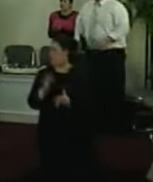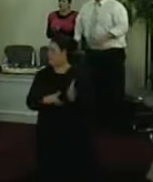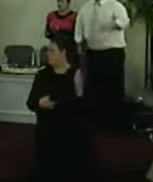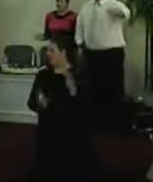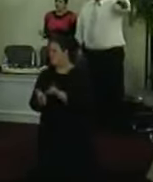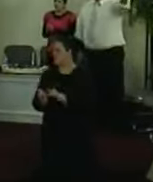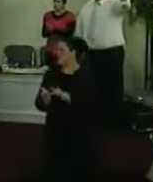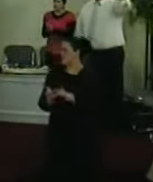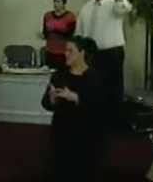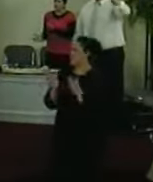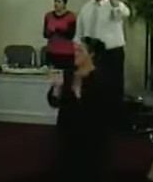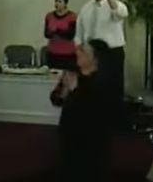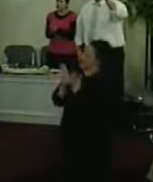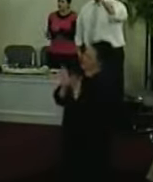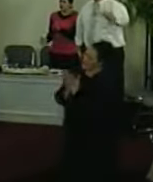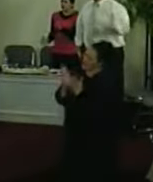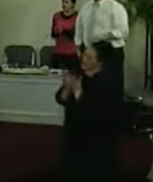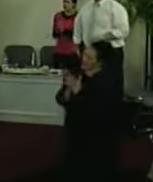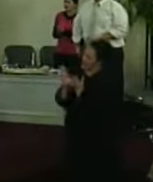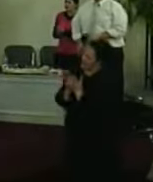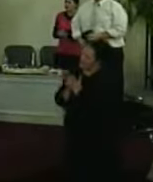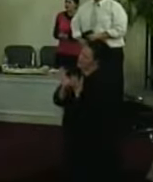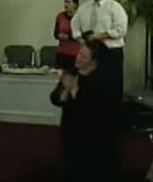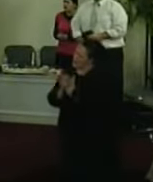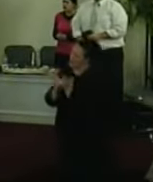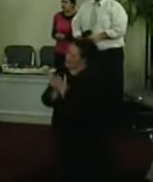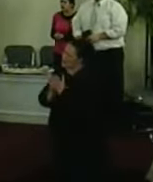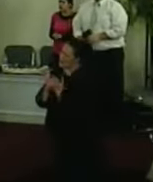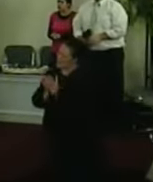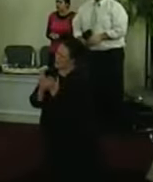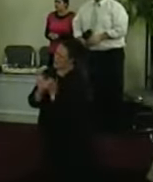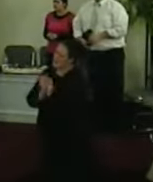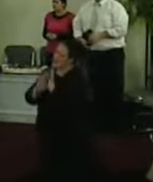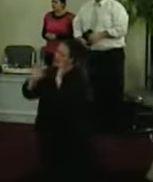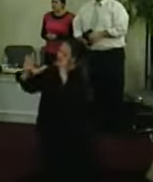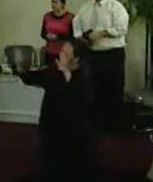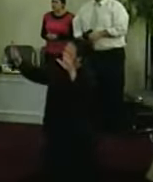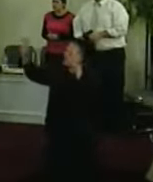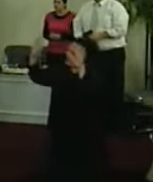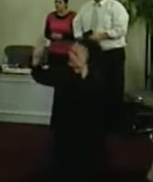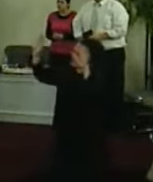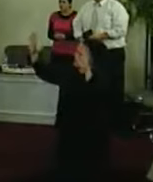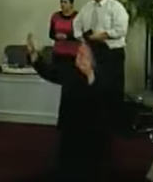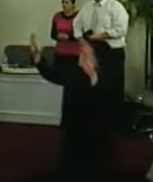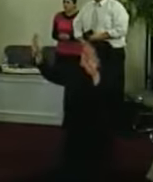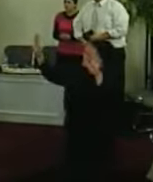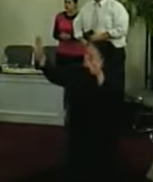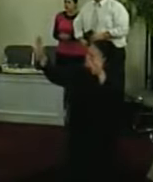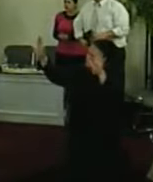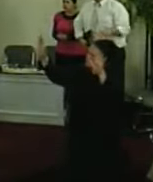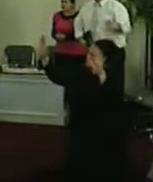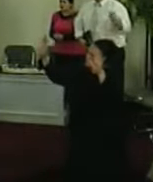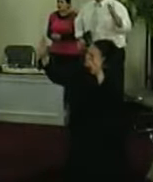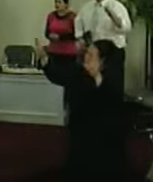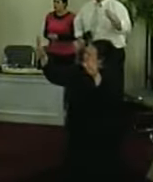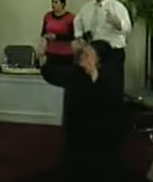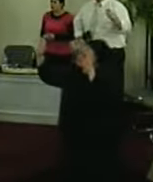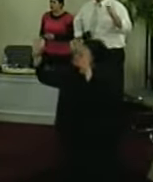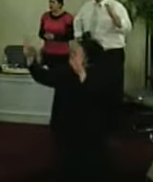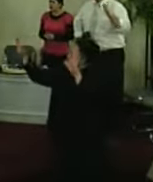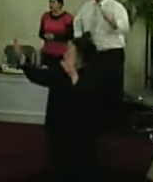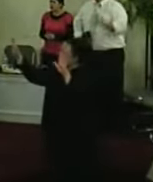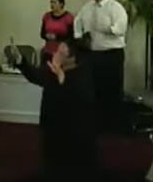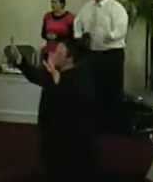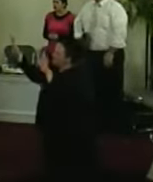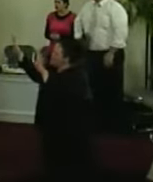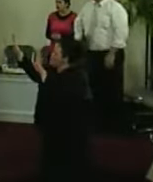Jesus. Jesus. Oh, let your healing virtue flow, Lord Jesus. Bring forth